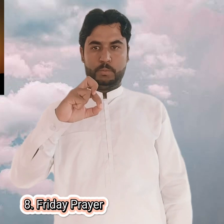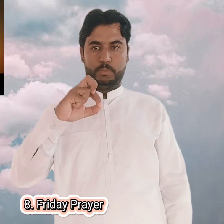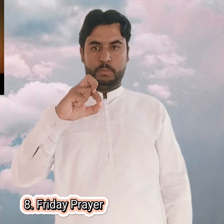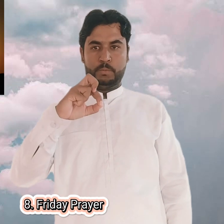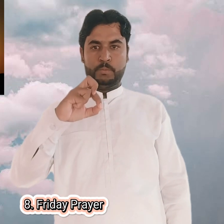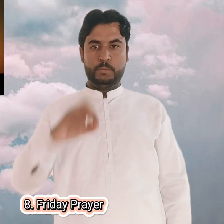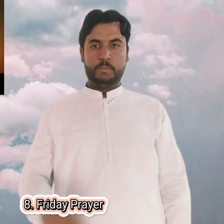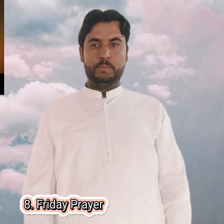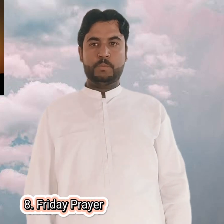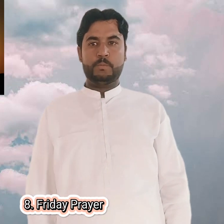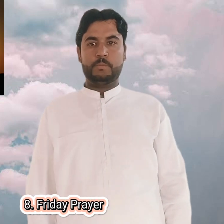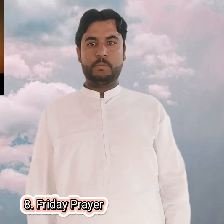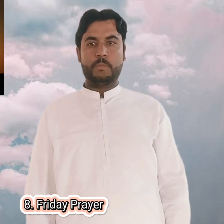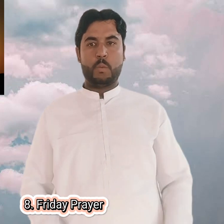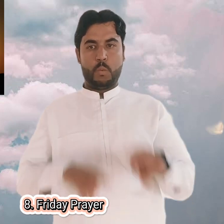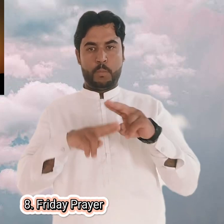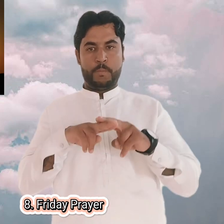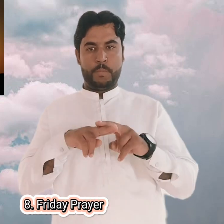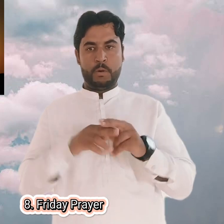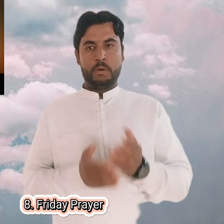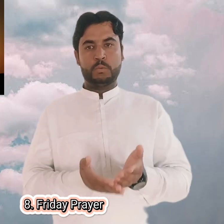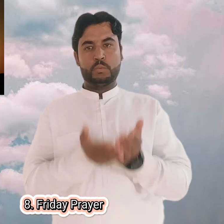Number eight, Friday prayer.